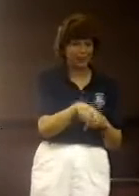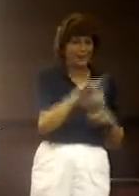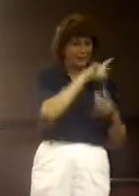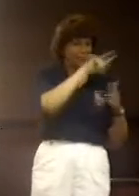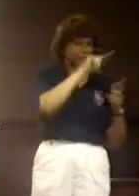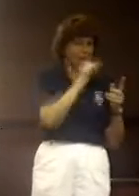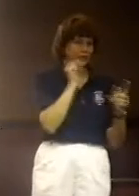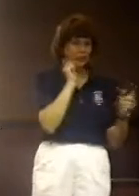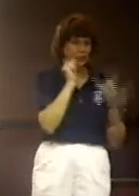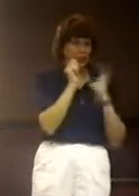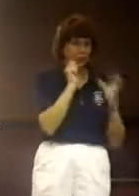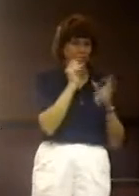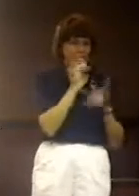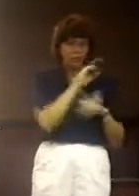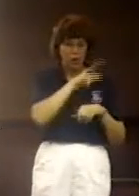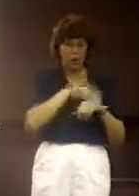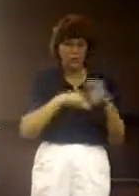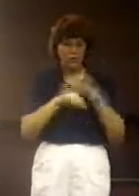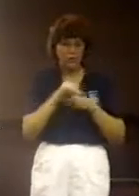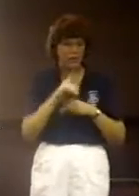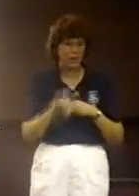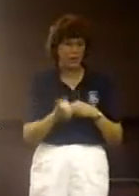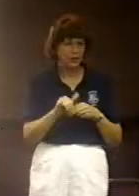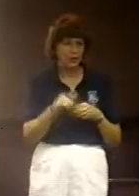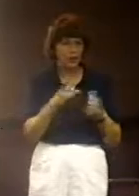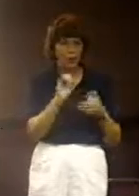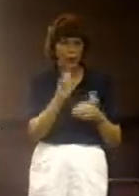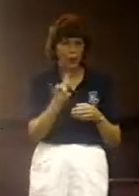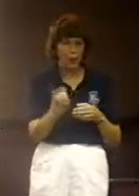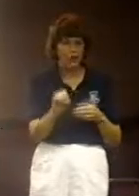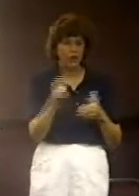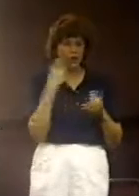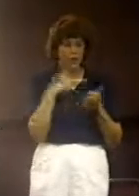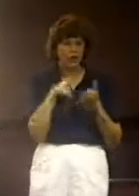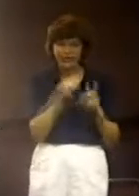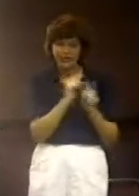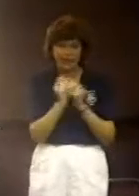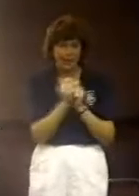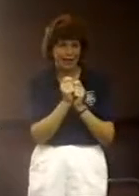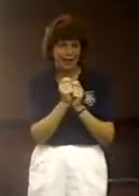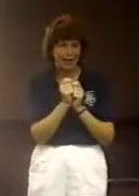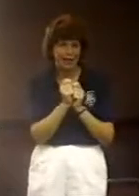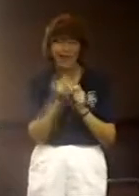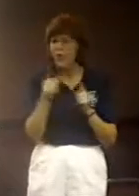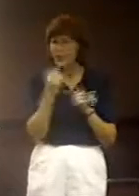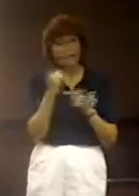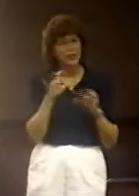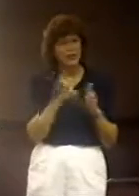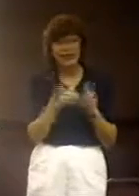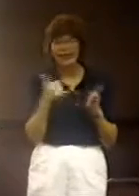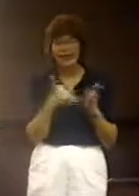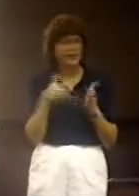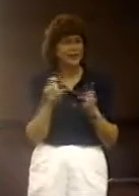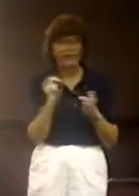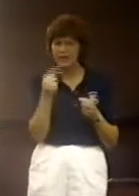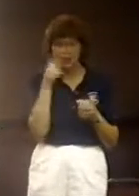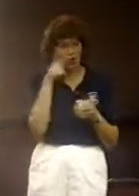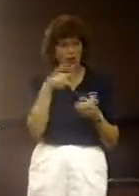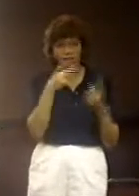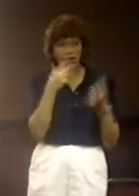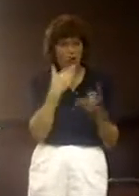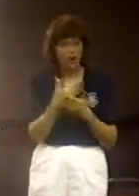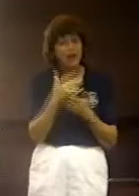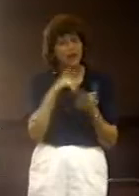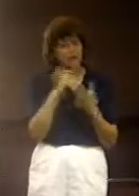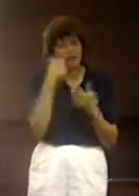or manually coded English research all together. And when they do that, it doesn't look very good. And that's